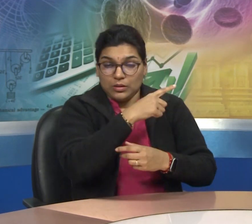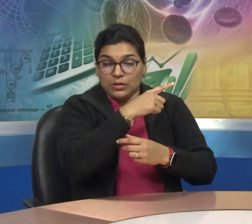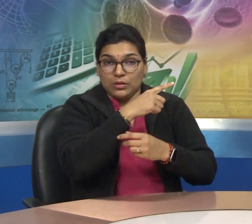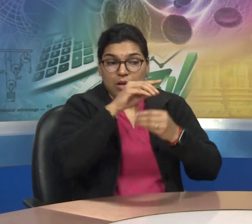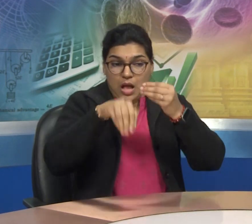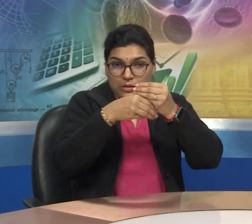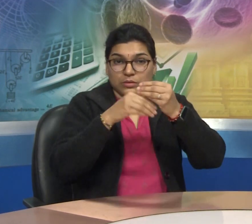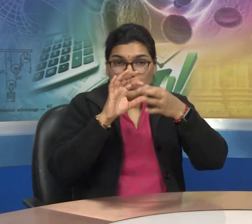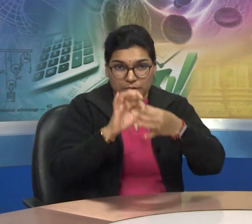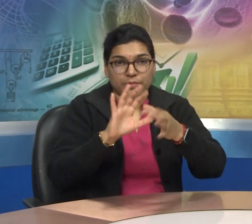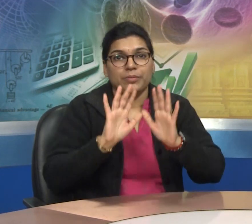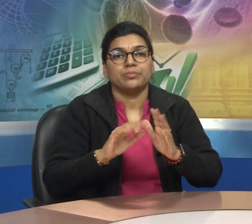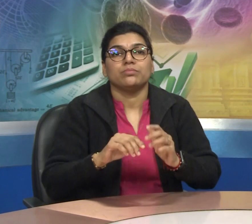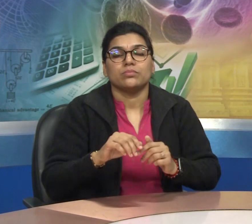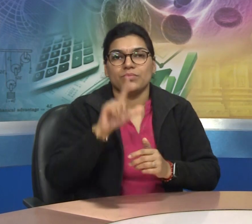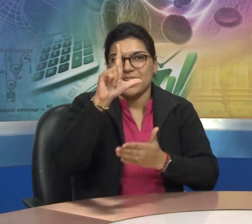In addition,